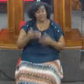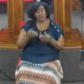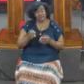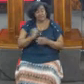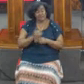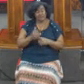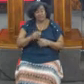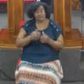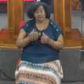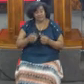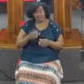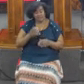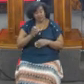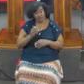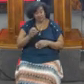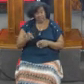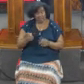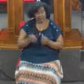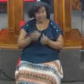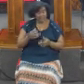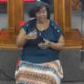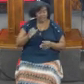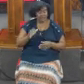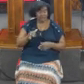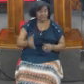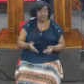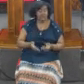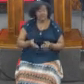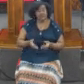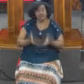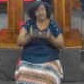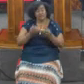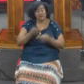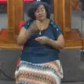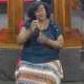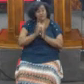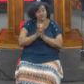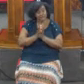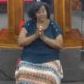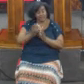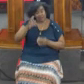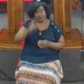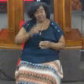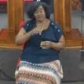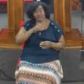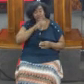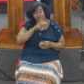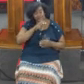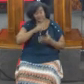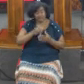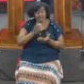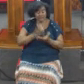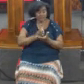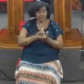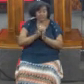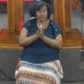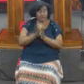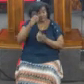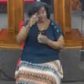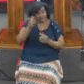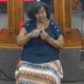everything is all right with them. And just continue to lift them up in prayer. Samuel said, God forbid that we should cease praying one for